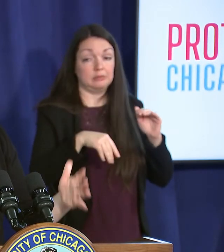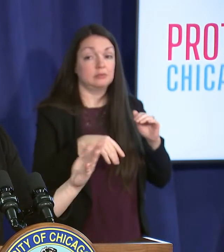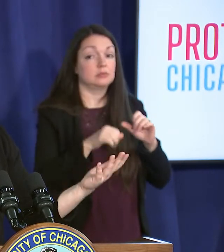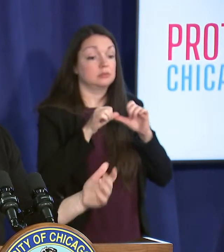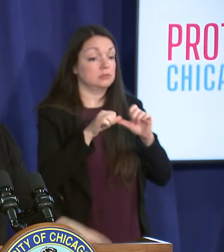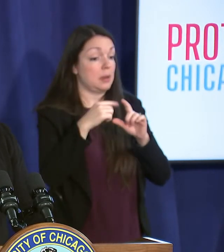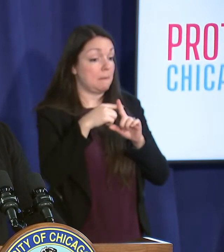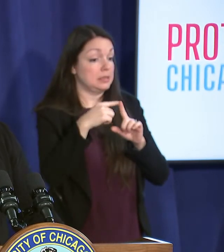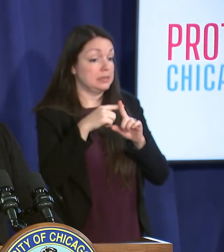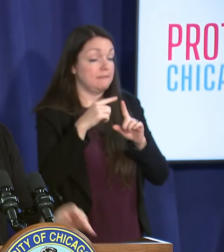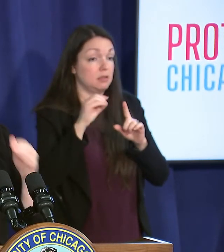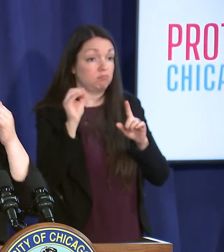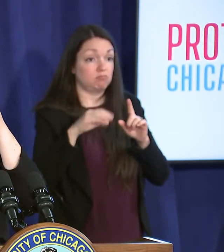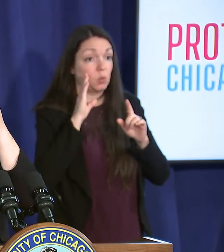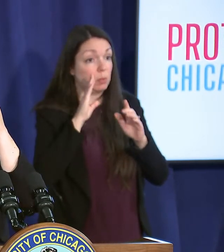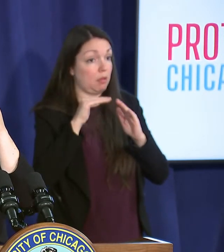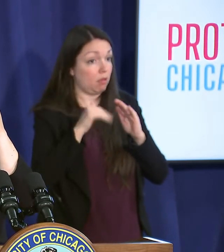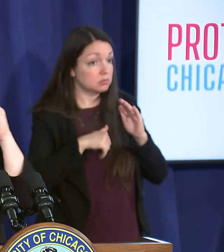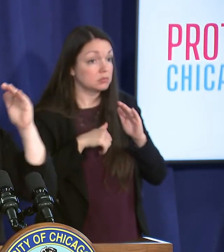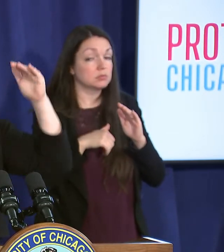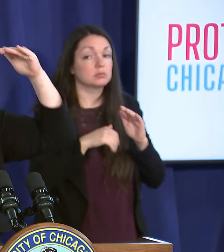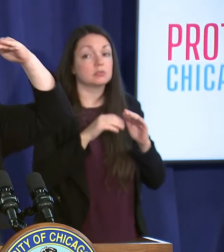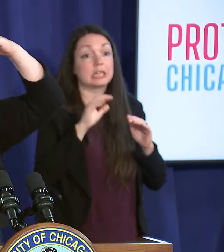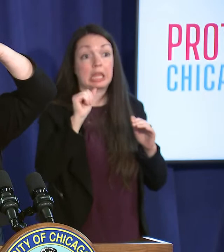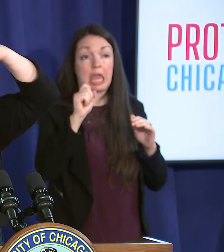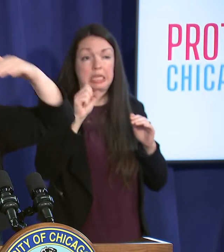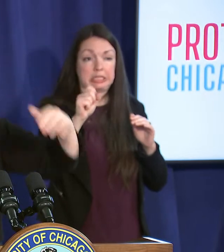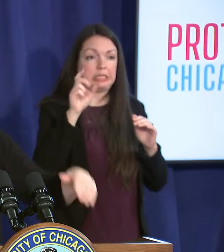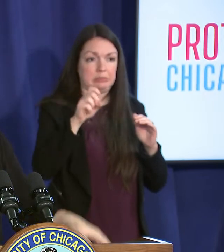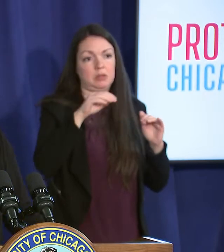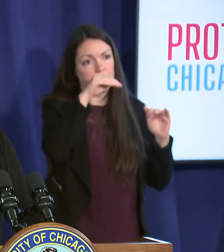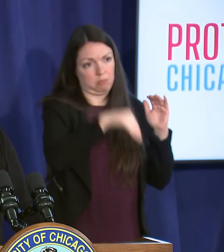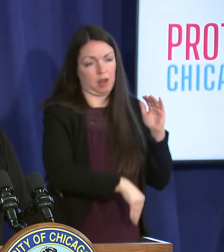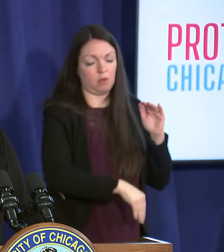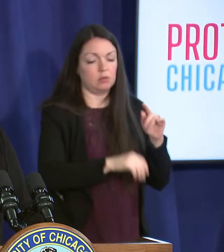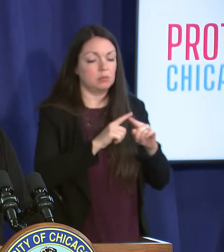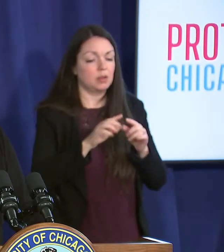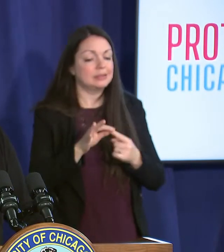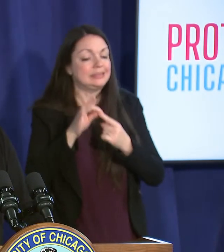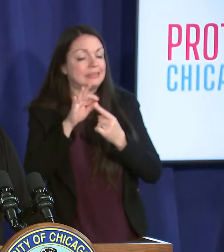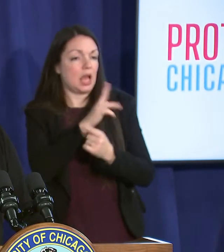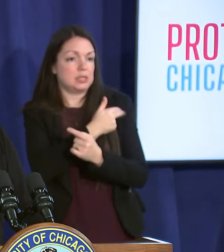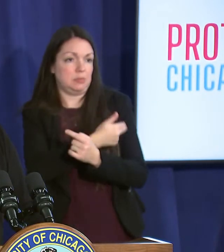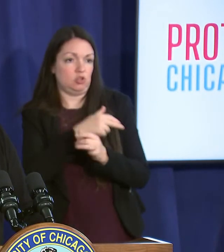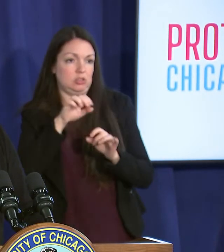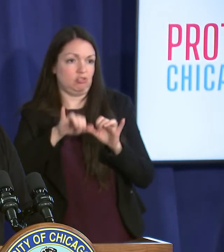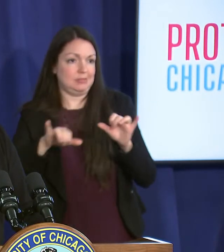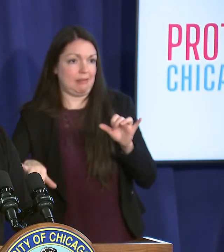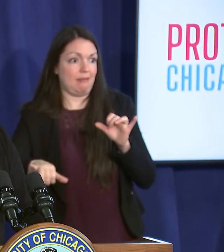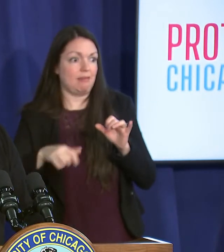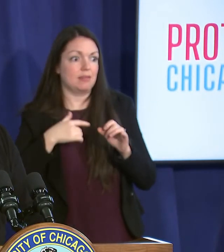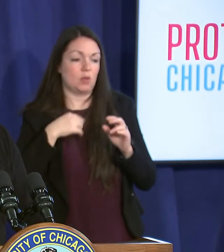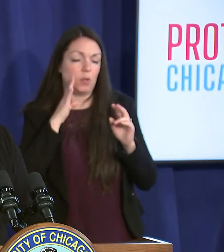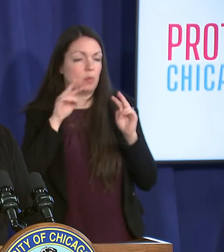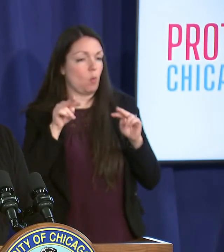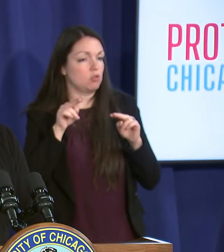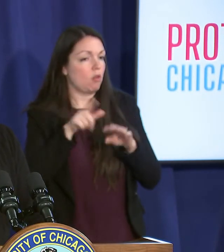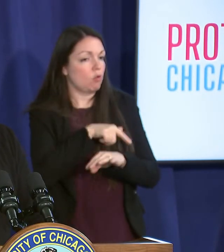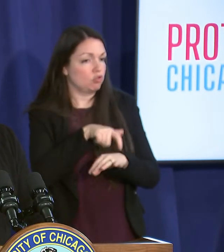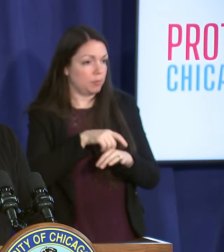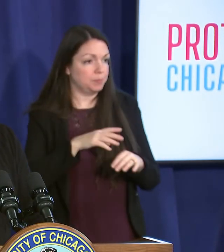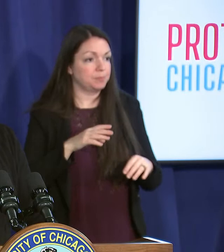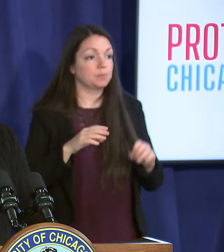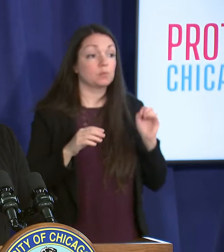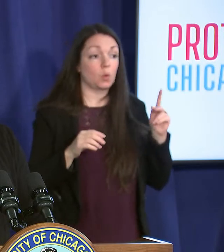on positivity. And we've got to get well under it on cases, but especially those hospitalizations are the things that I think we'll be watching long term. Okay, and